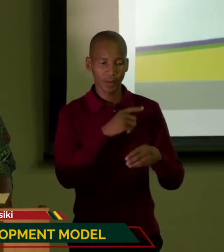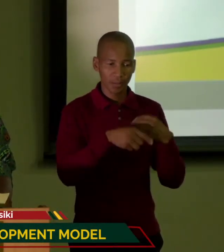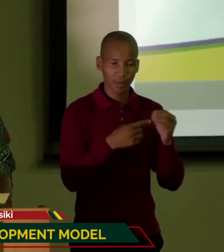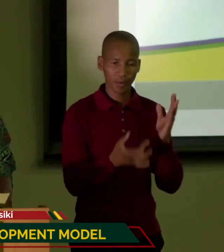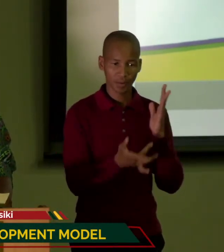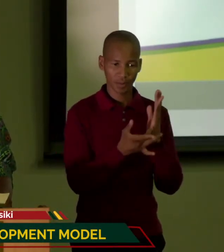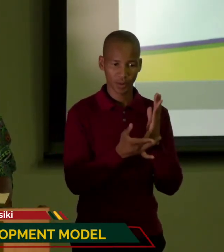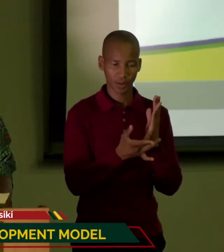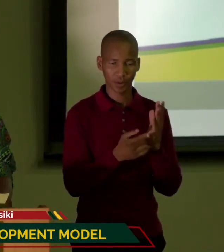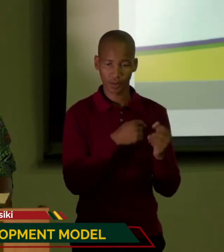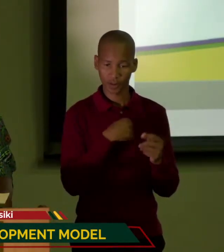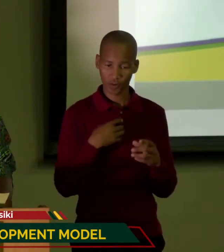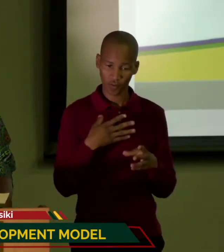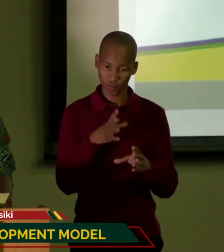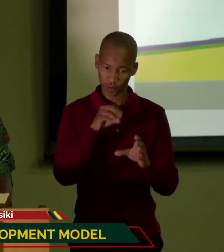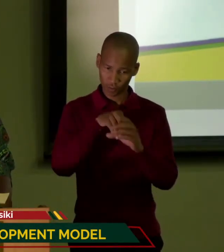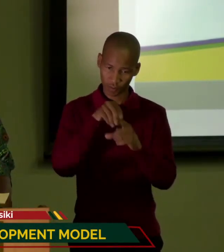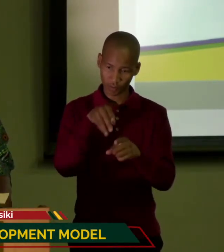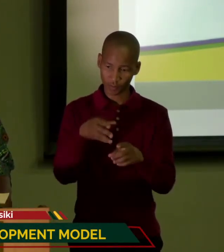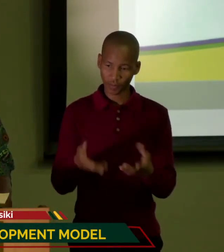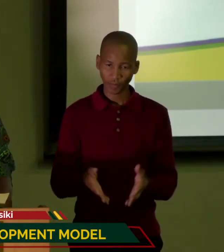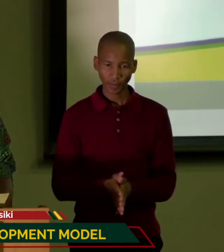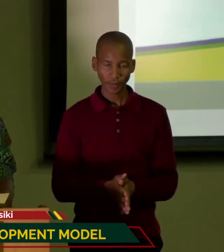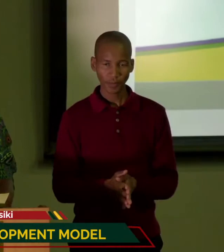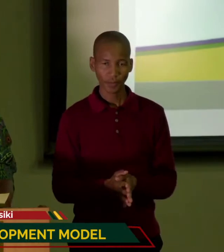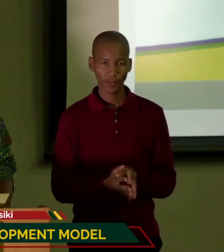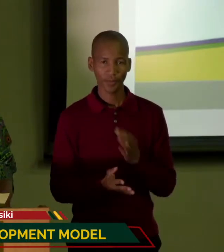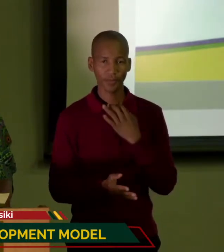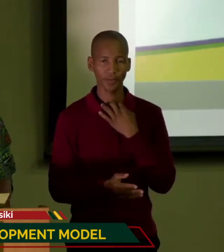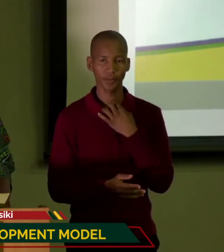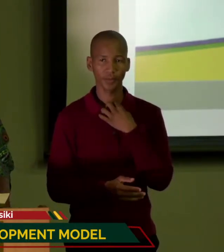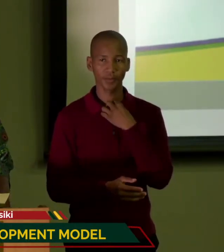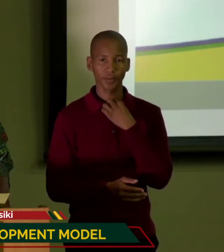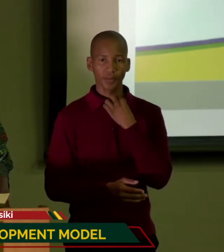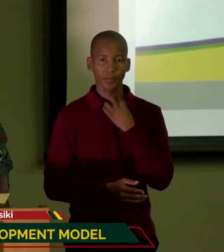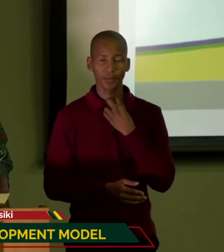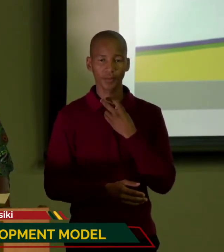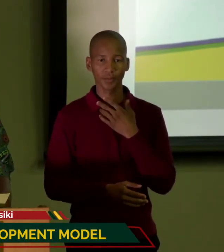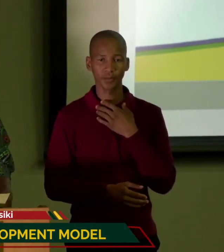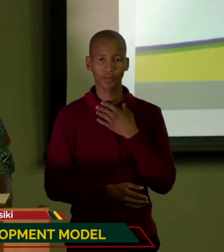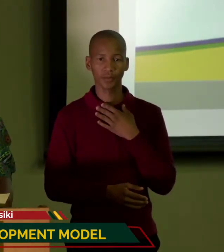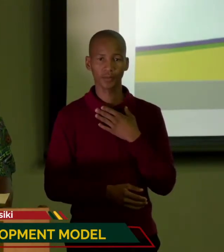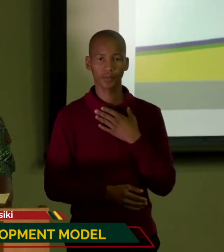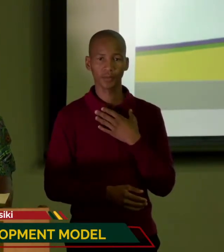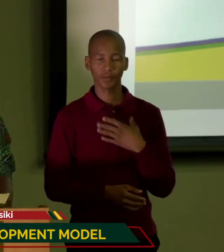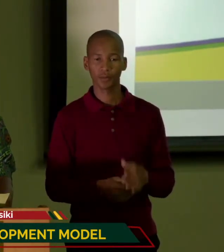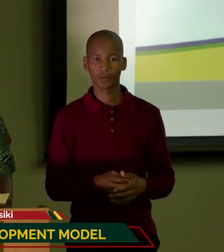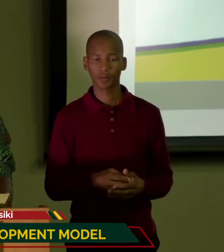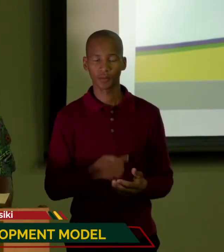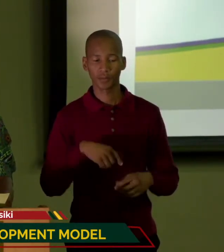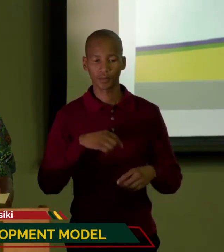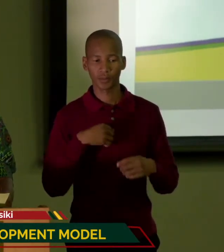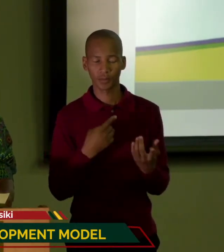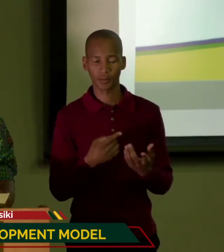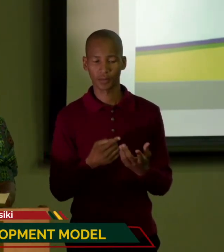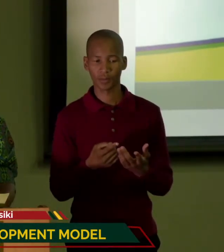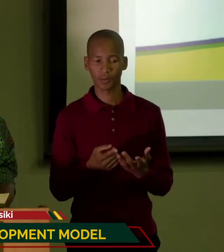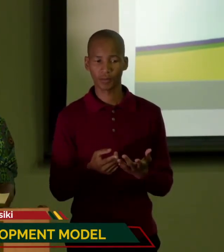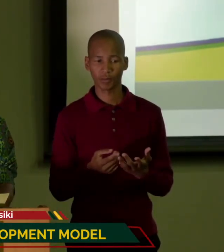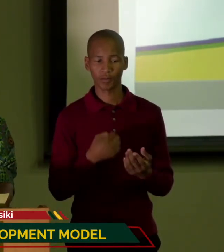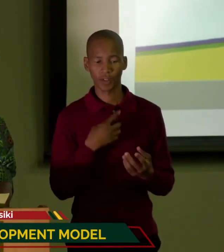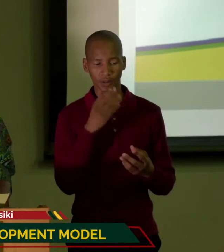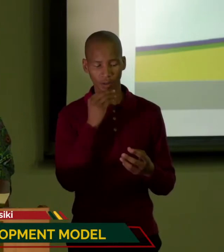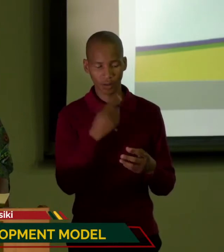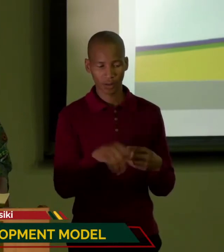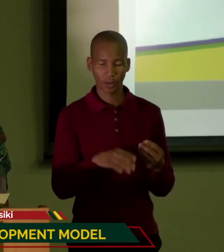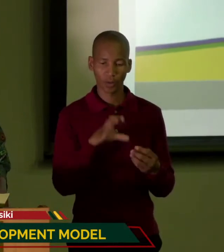esiyifunayo. I won't go get to the formulation of one plan but sinayo the consultation I've talked